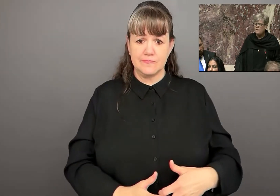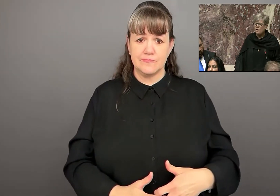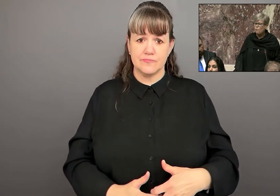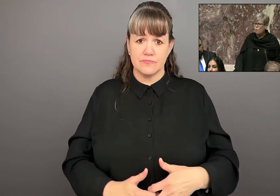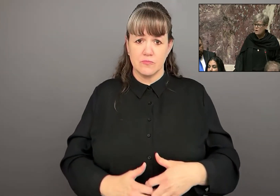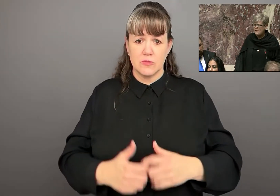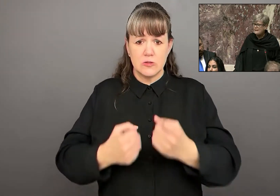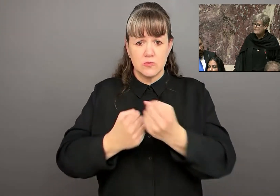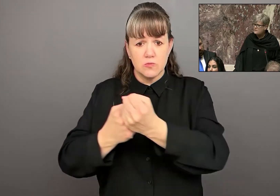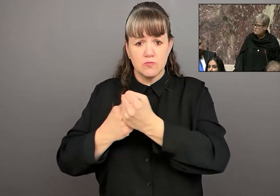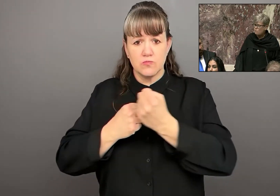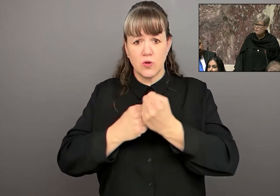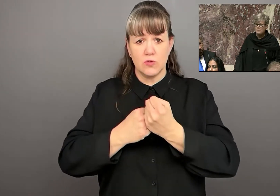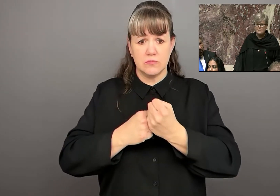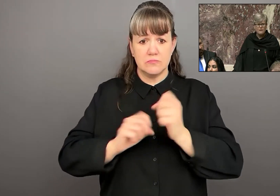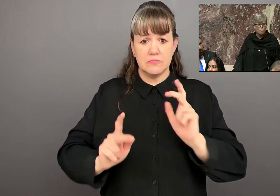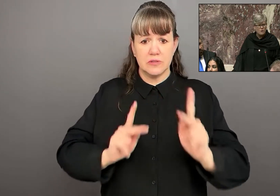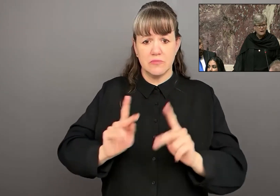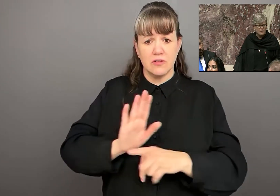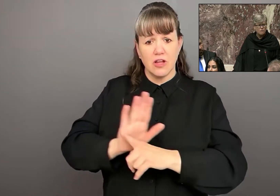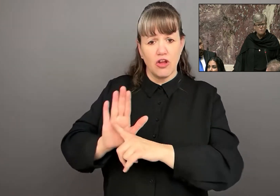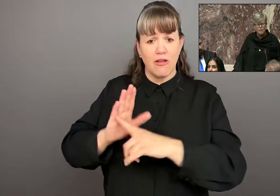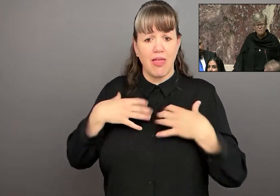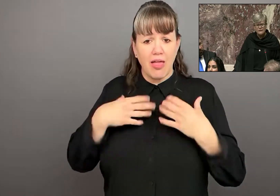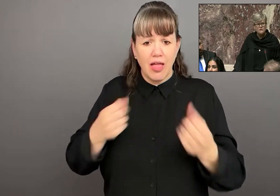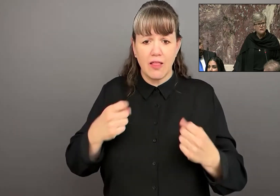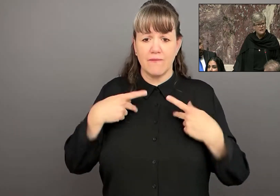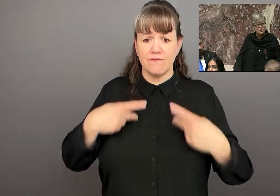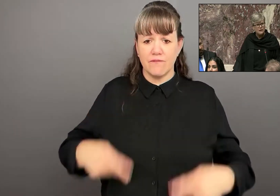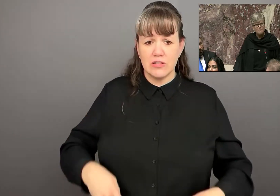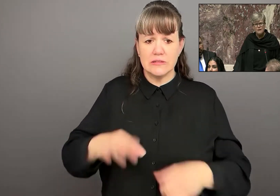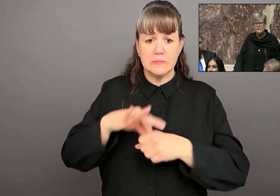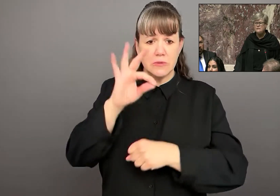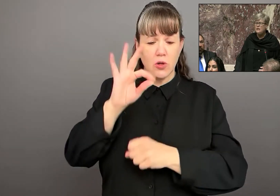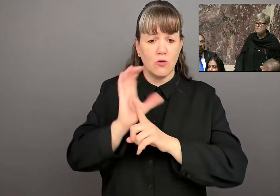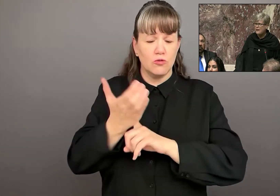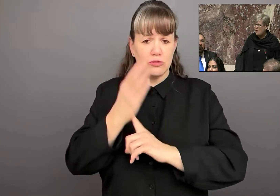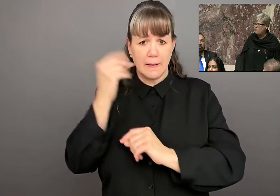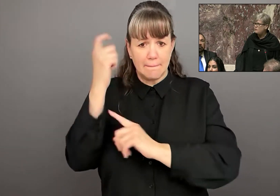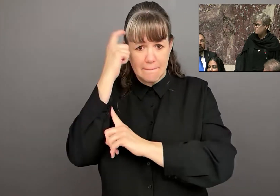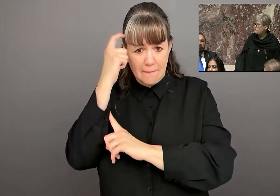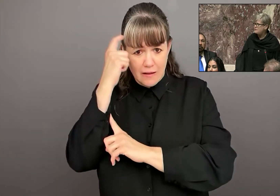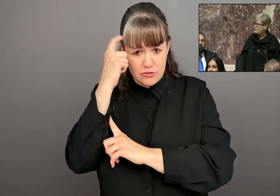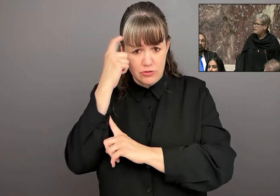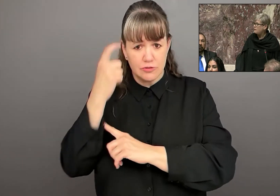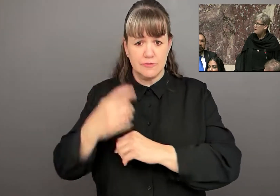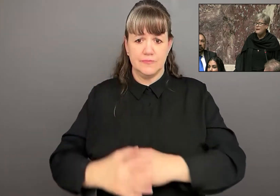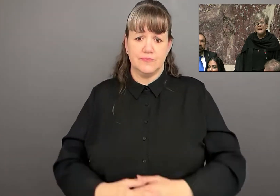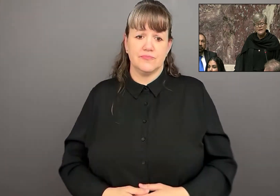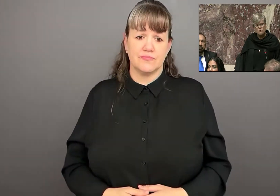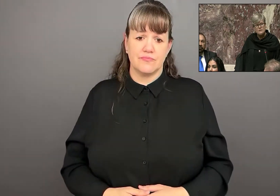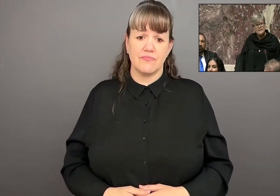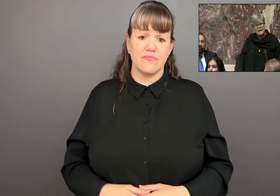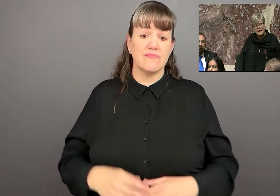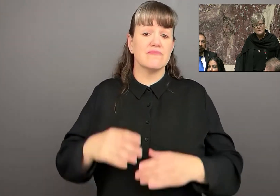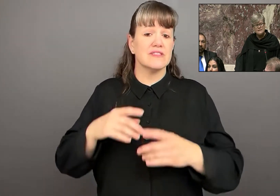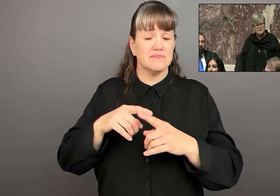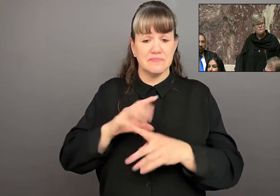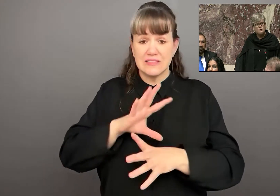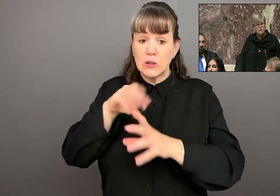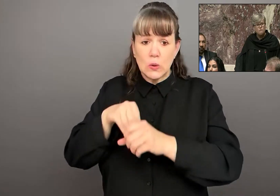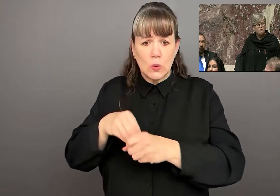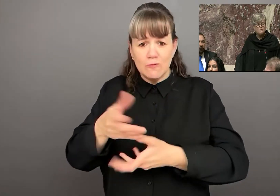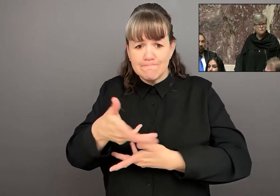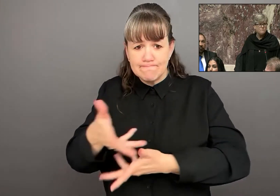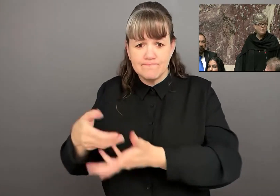includes working in schools and working through public education campaigns to help reduce stigma. Increasing access